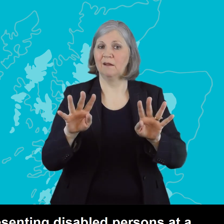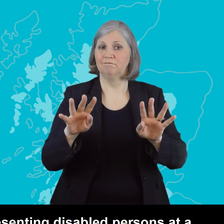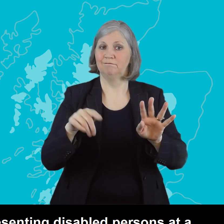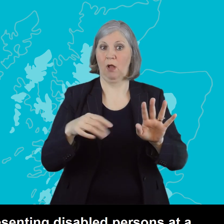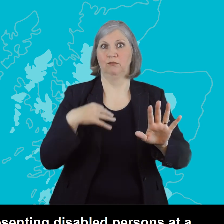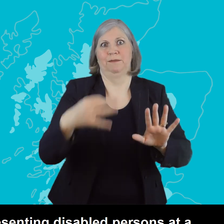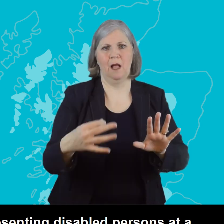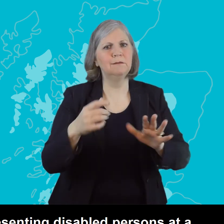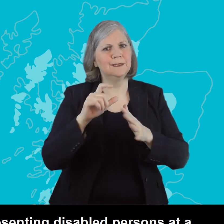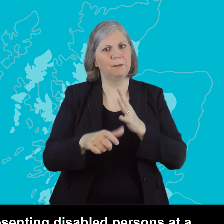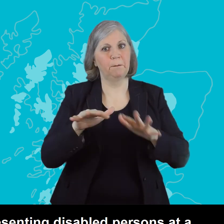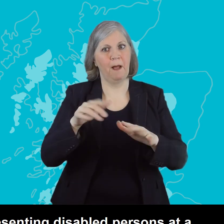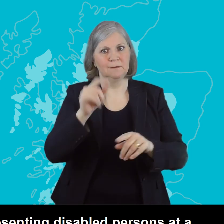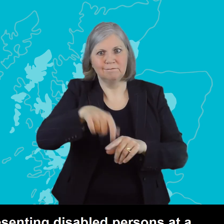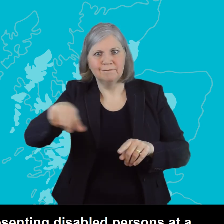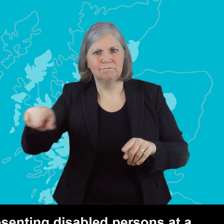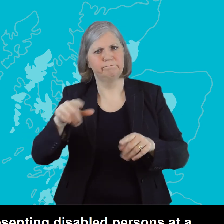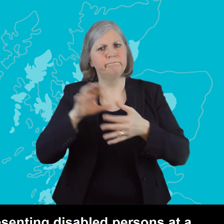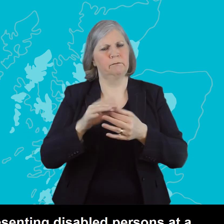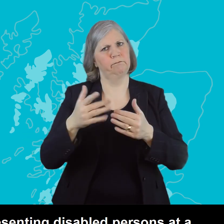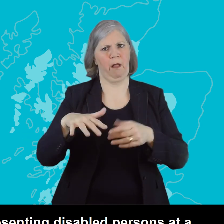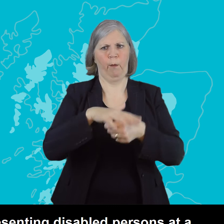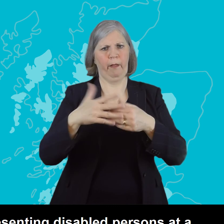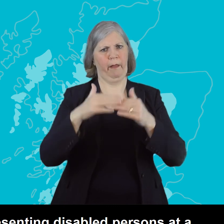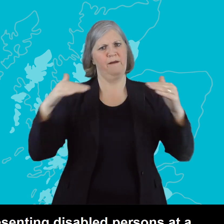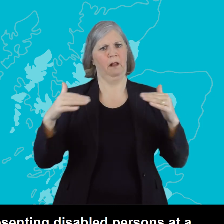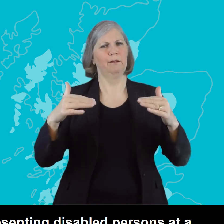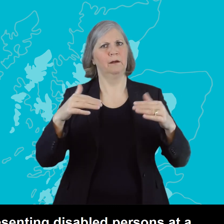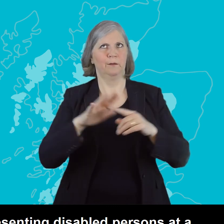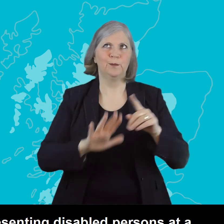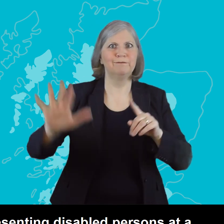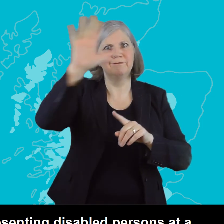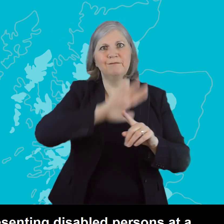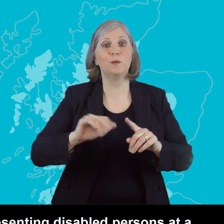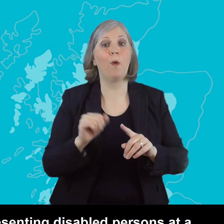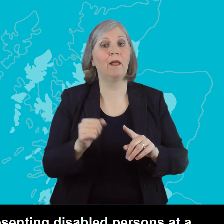access panels presently representing disabled persons at a local level throughout Scotland.